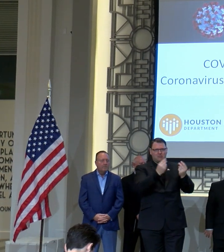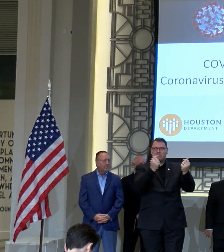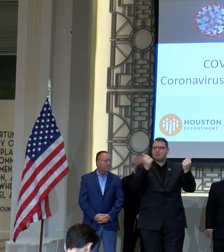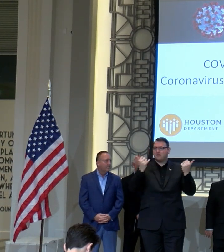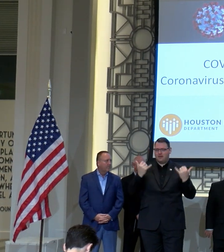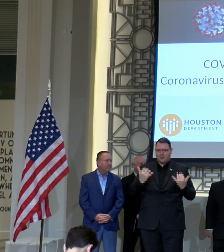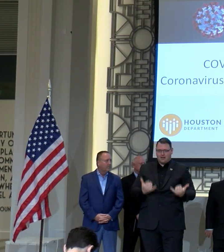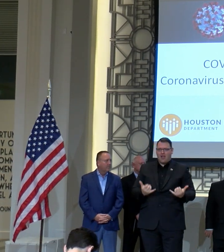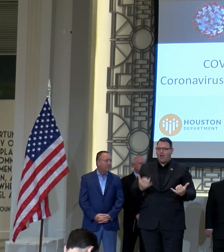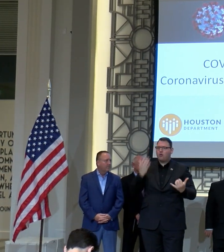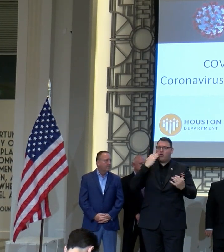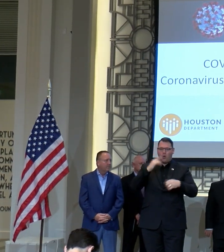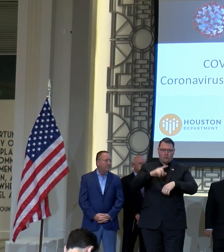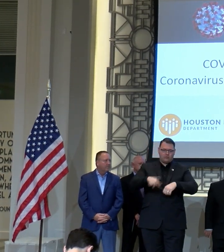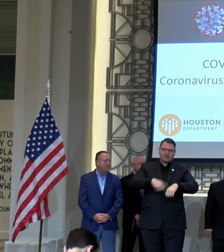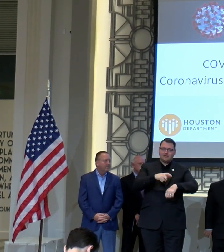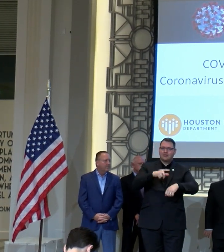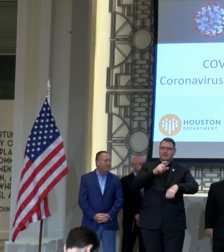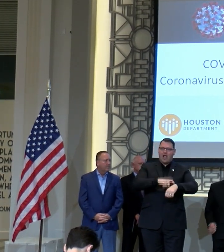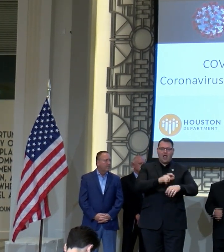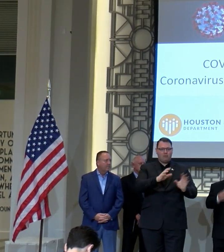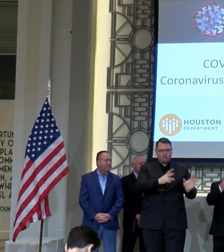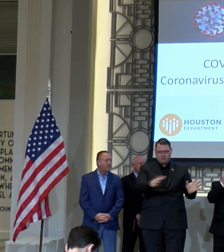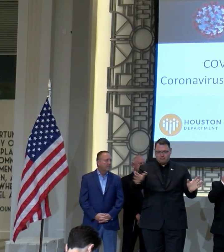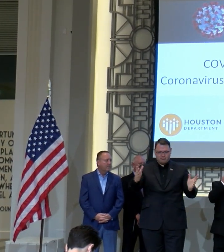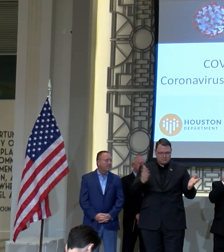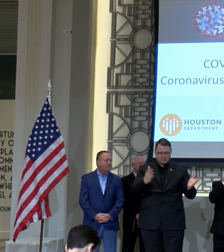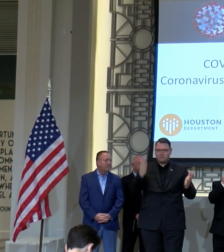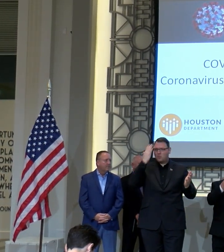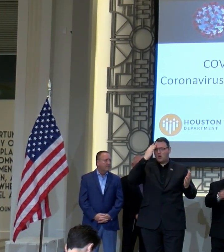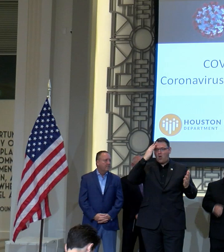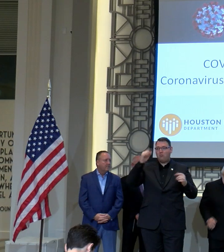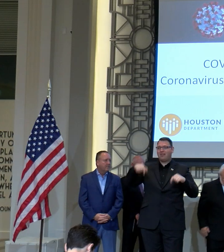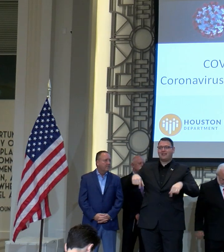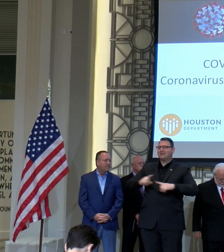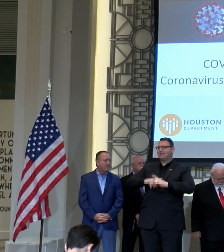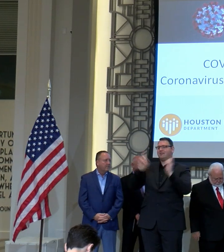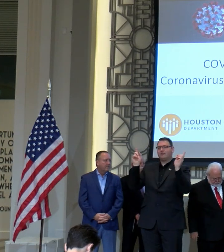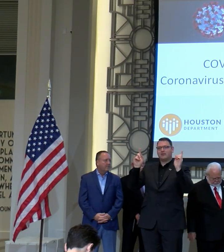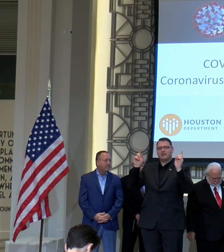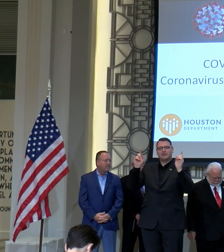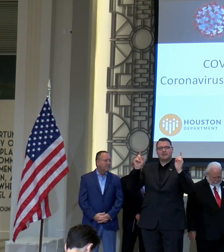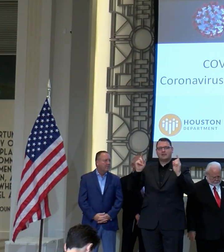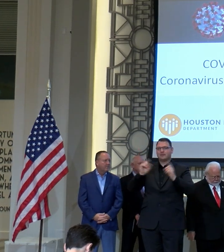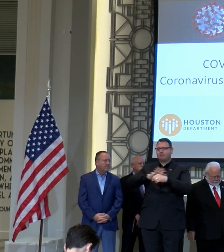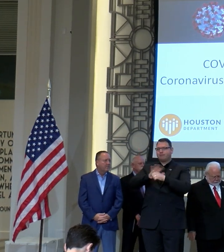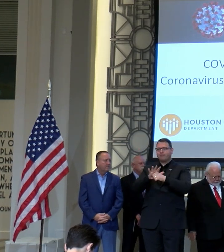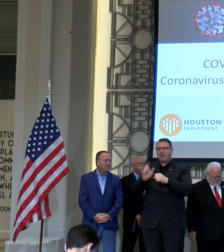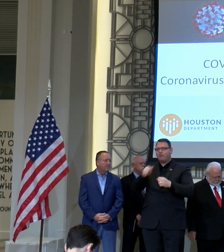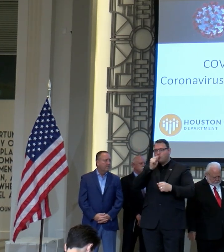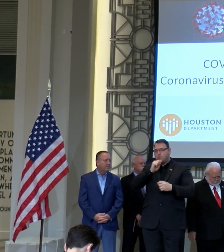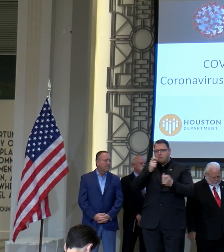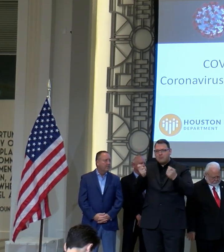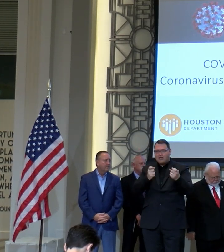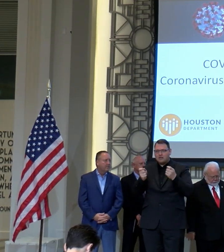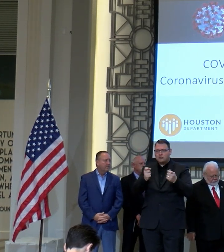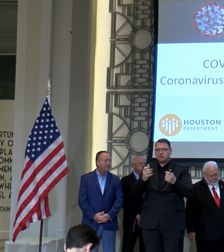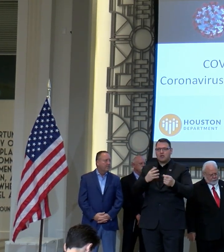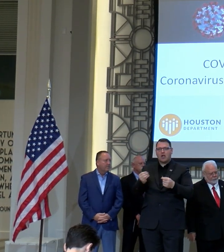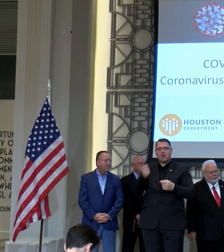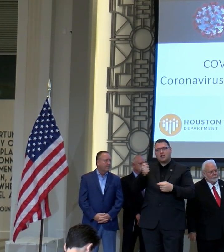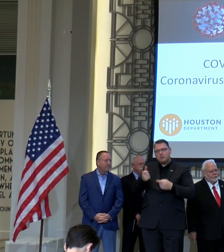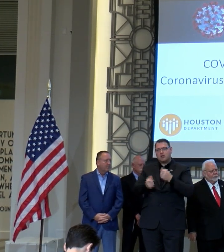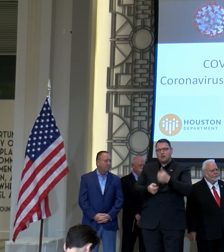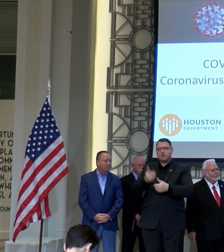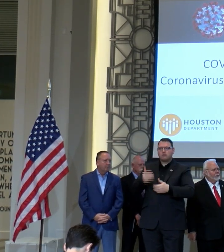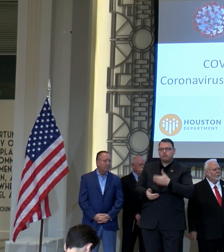It's one of those crises. It's a different from a hurricane. This one you simply have to manage, and you have to pace